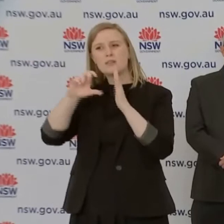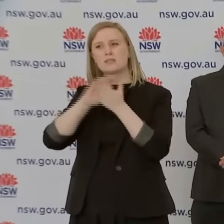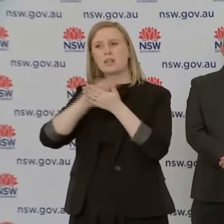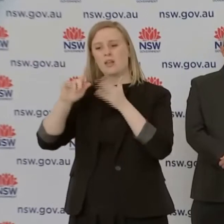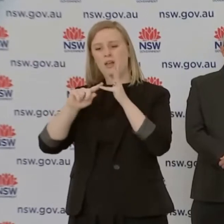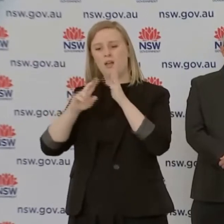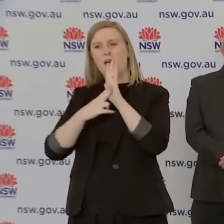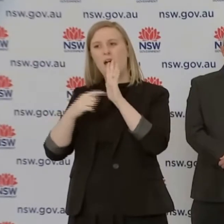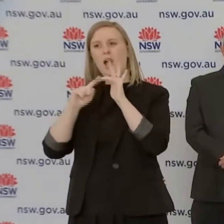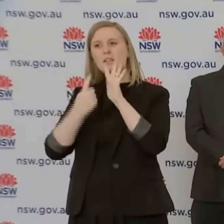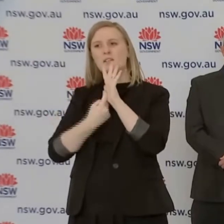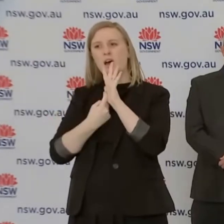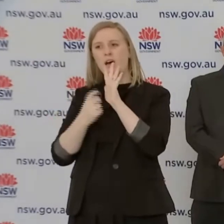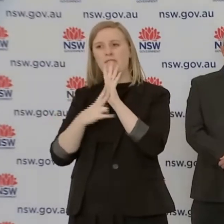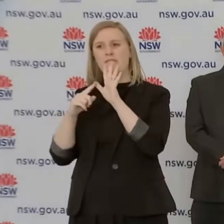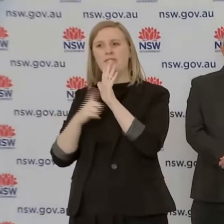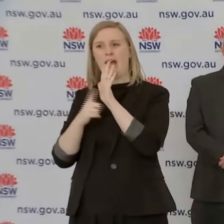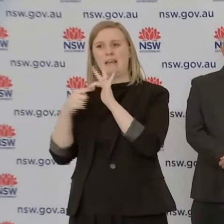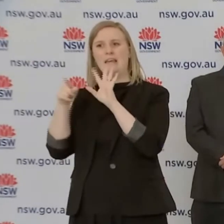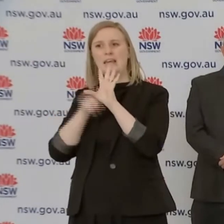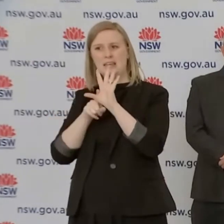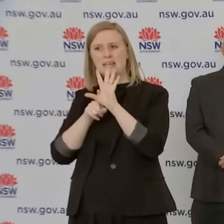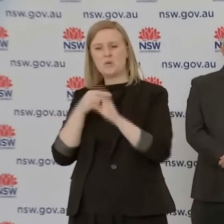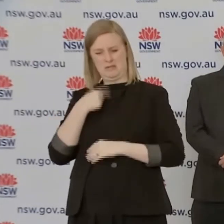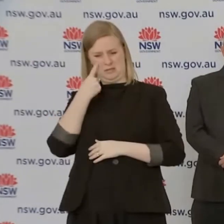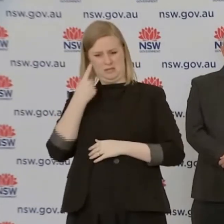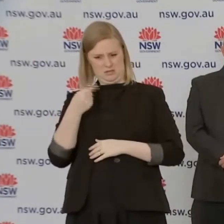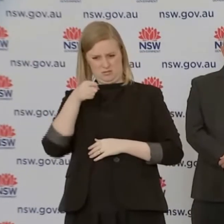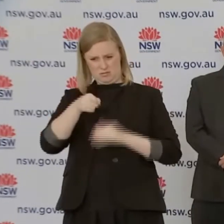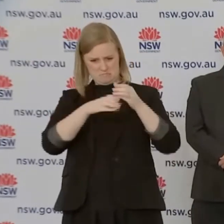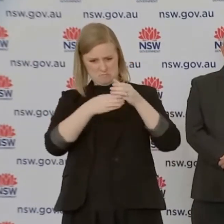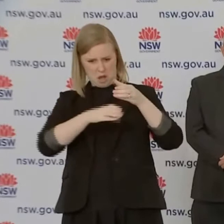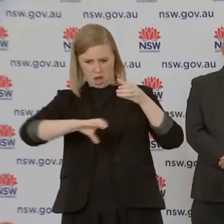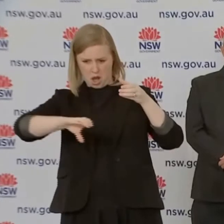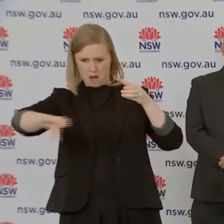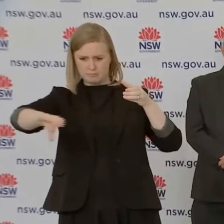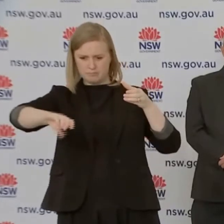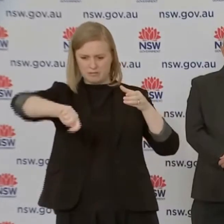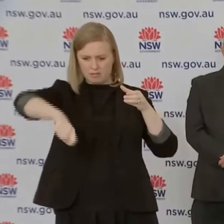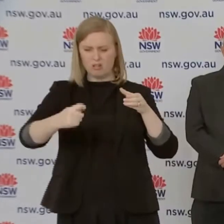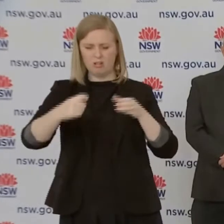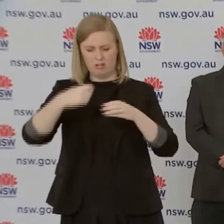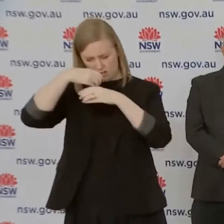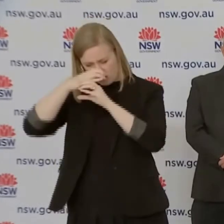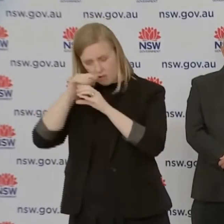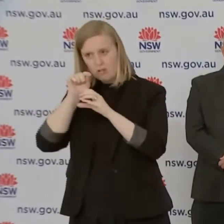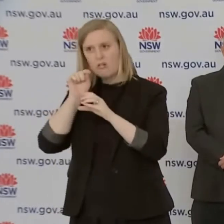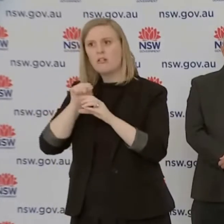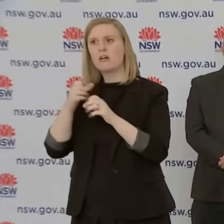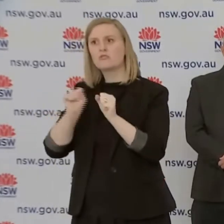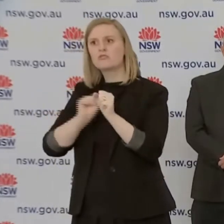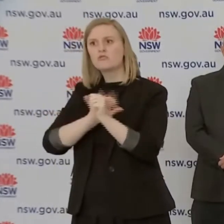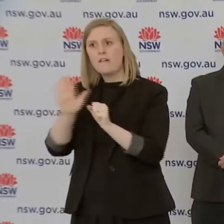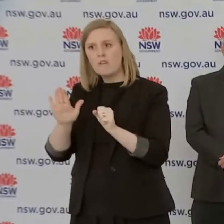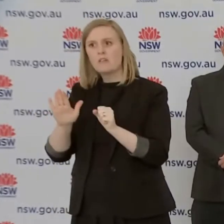Newcastle system. So there's been a detection from the Shortland sewage treatment plant and the Burwood Beach sewage treatment